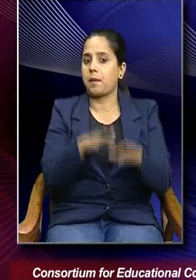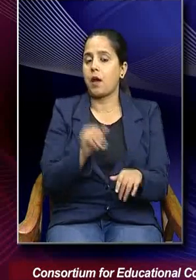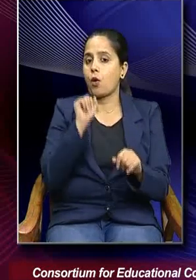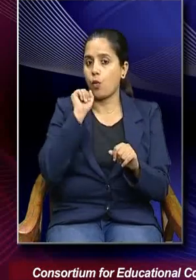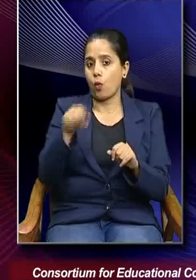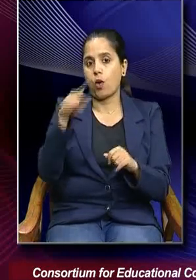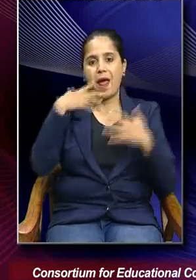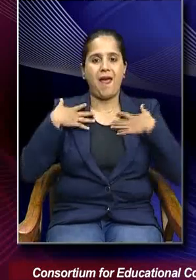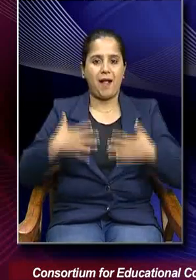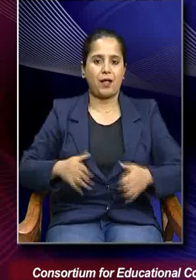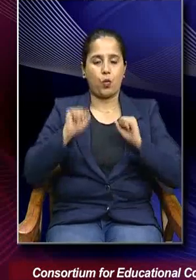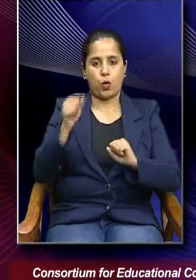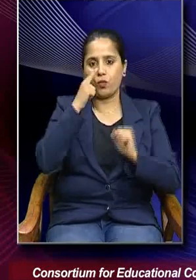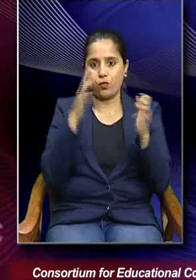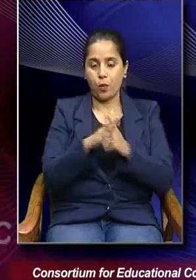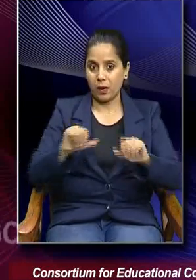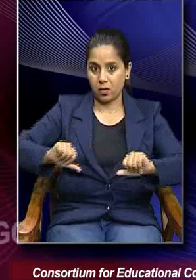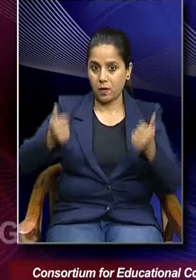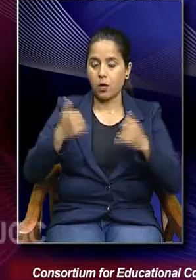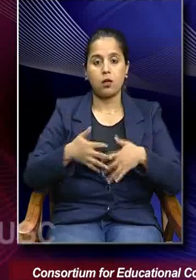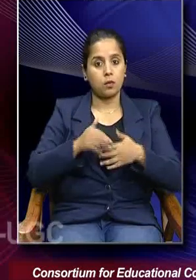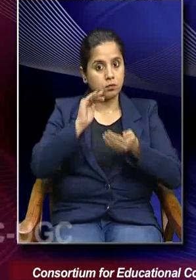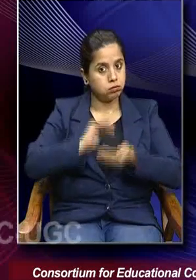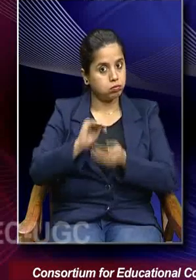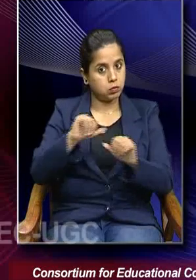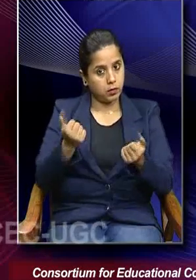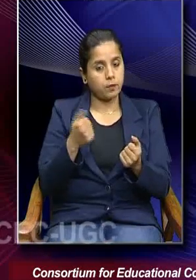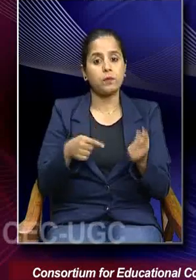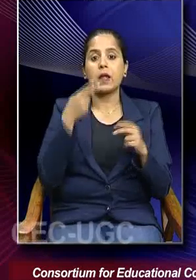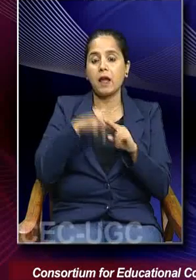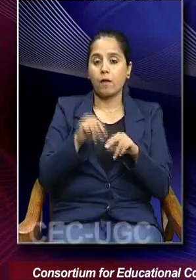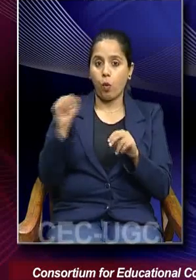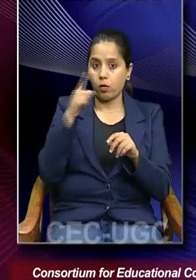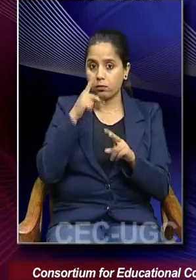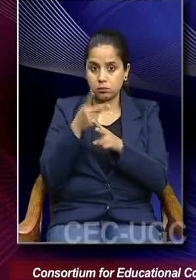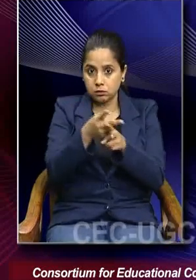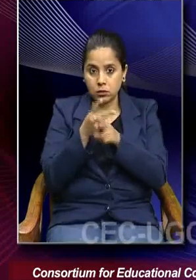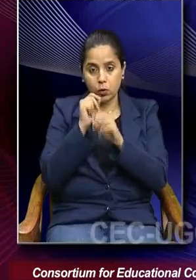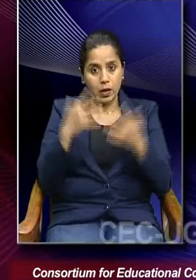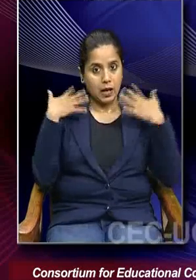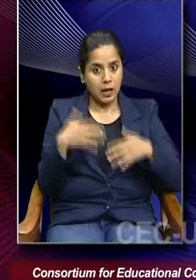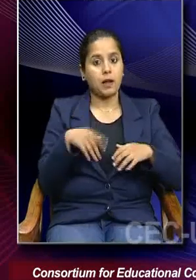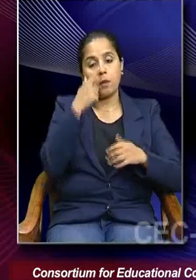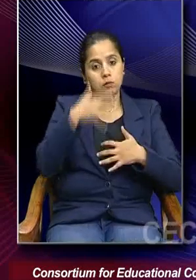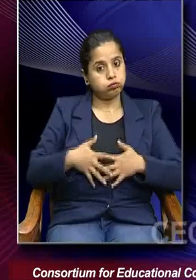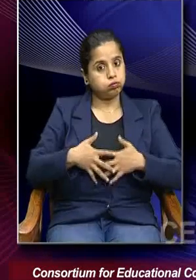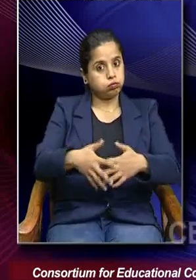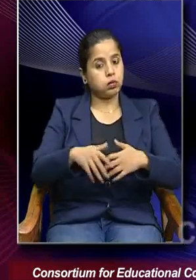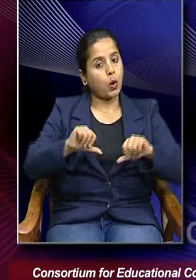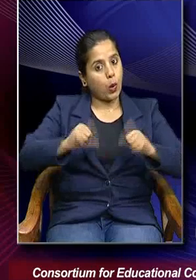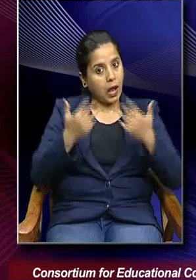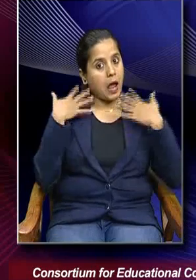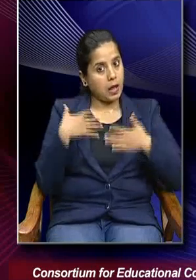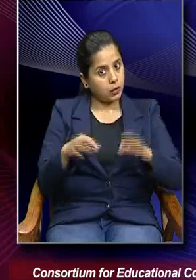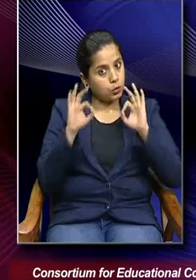the health of the women. If a country takes care of the health, maternal health, then